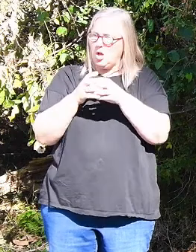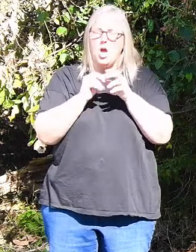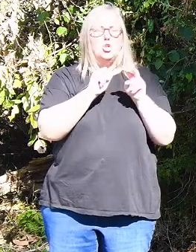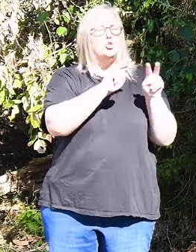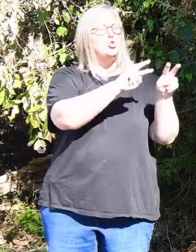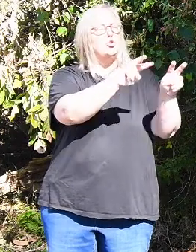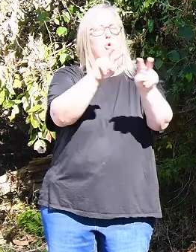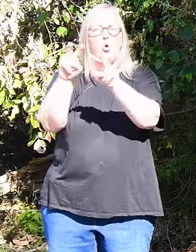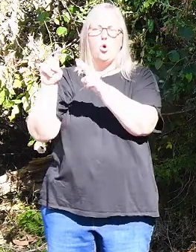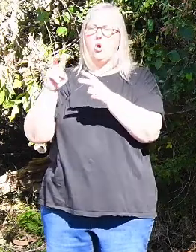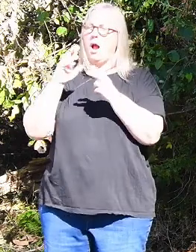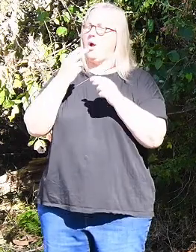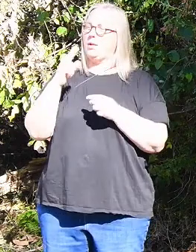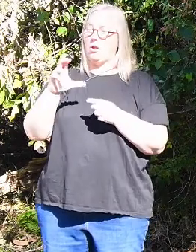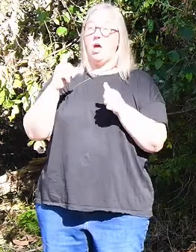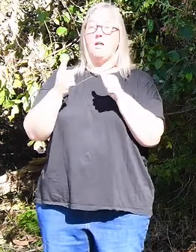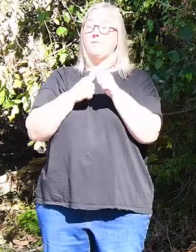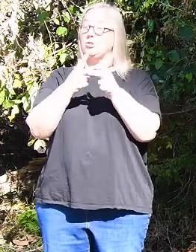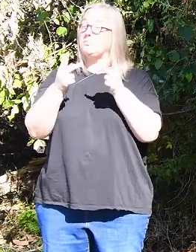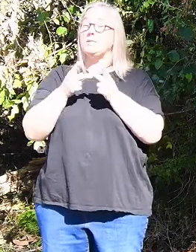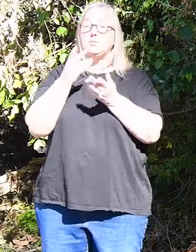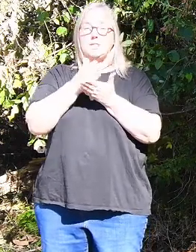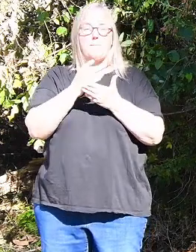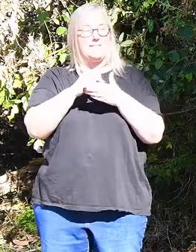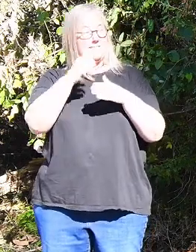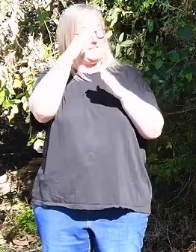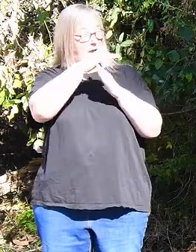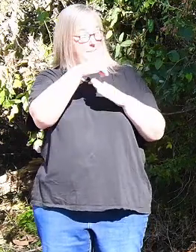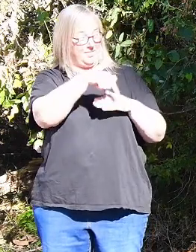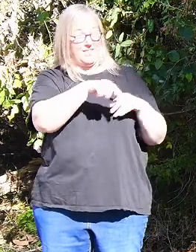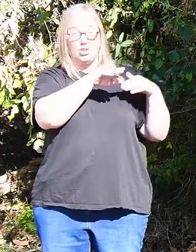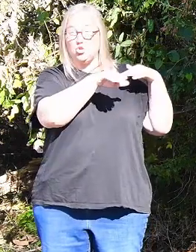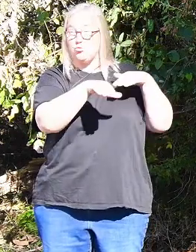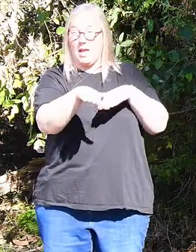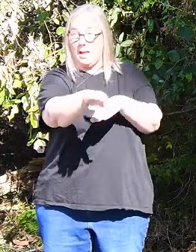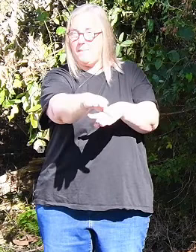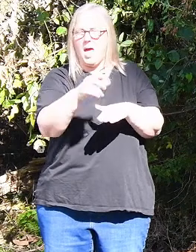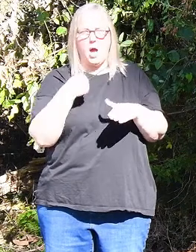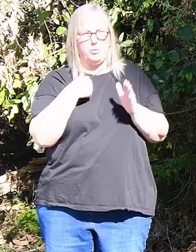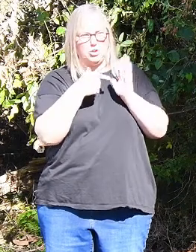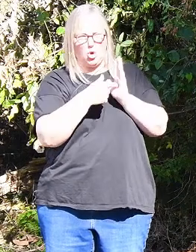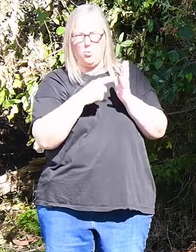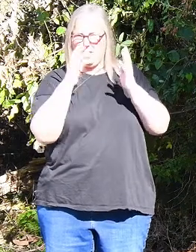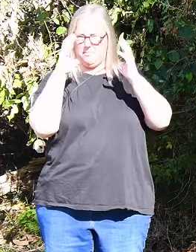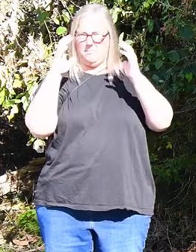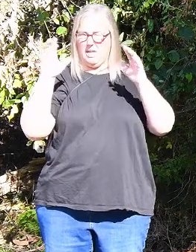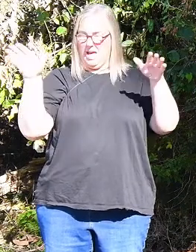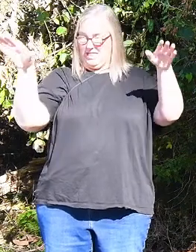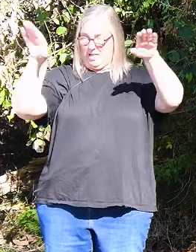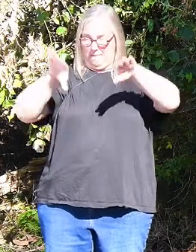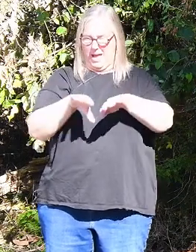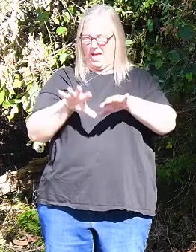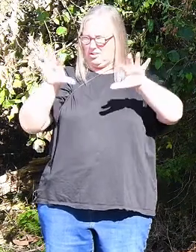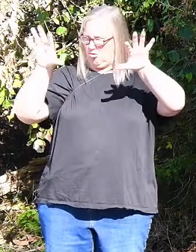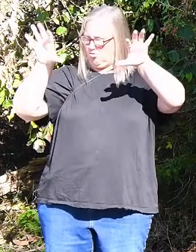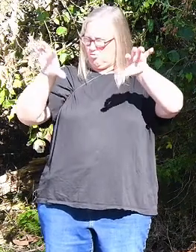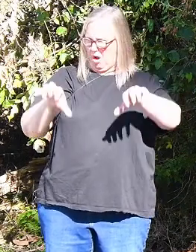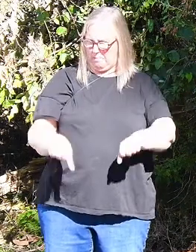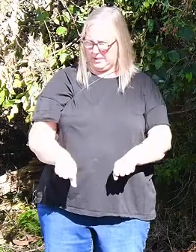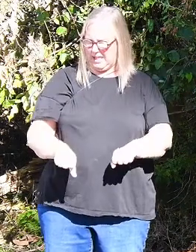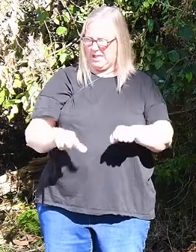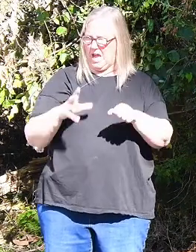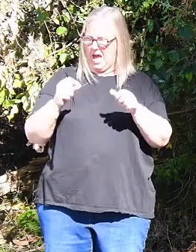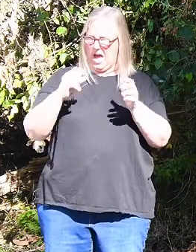that we stop is the top of this stream, and we show them the crumbling stream banks and the